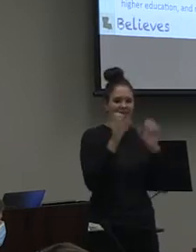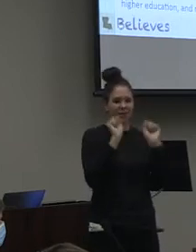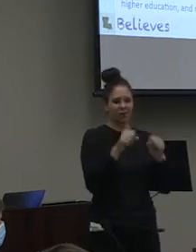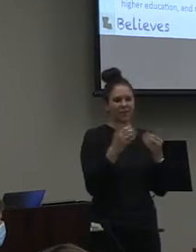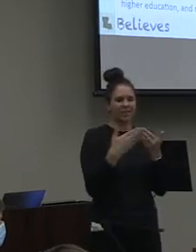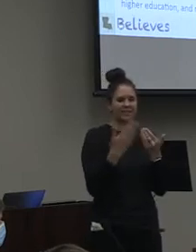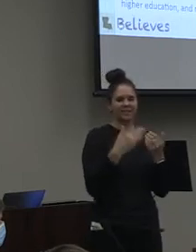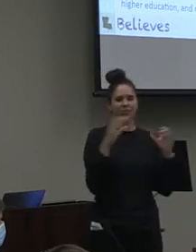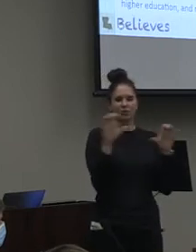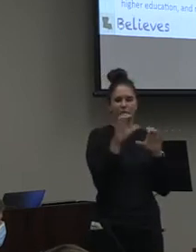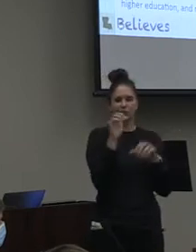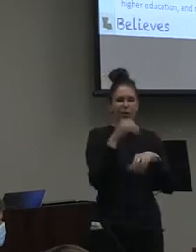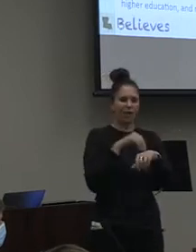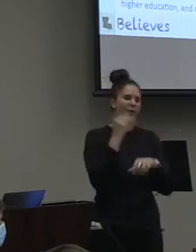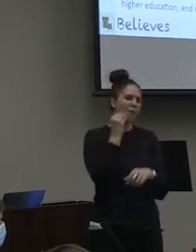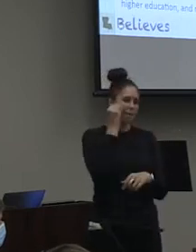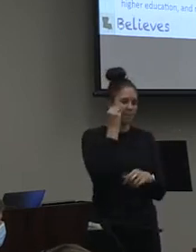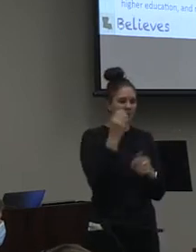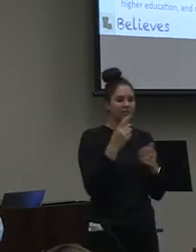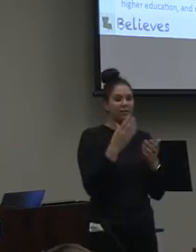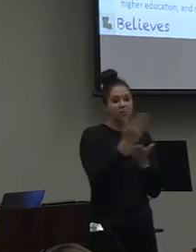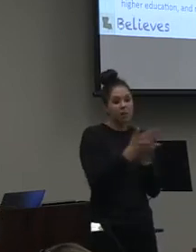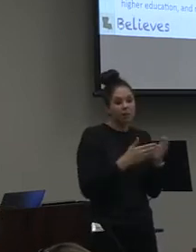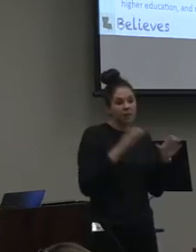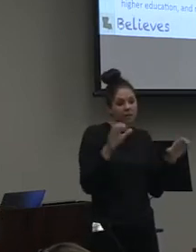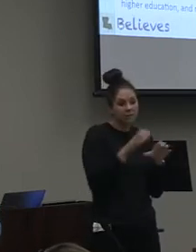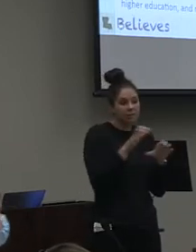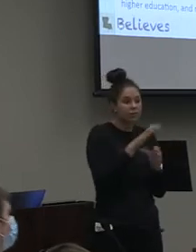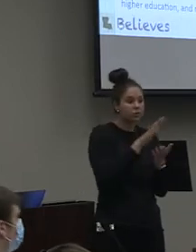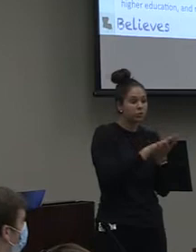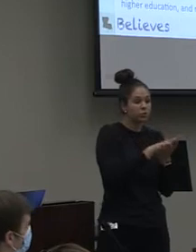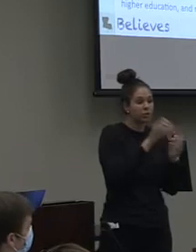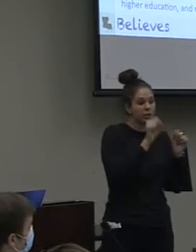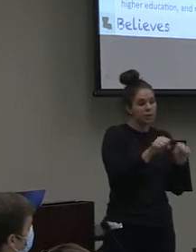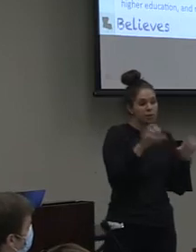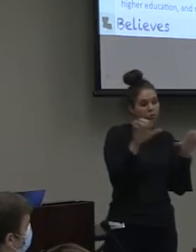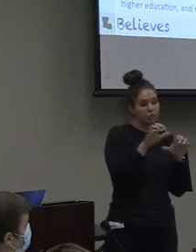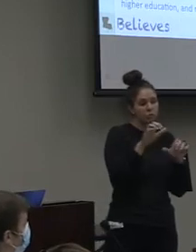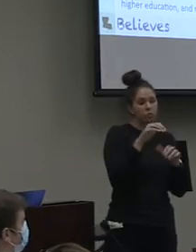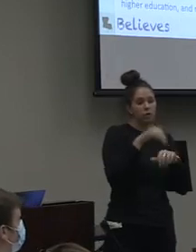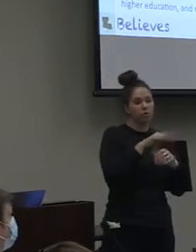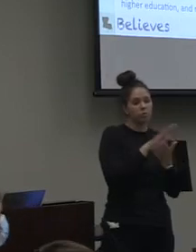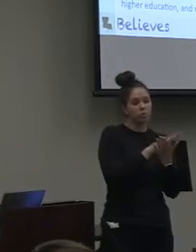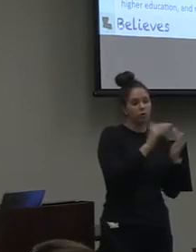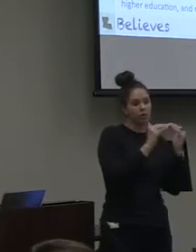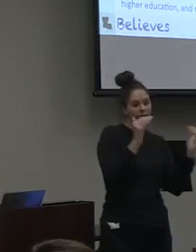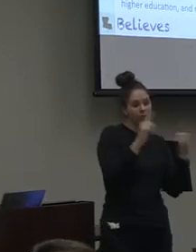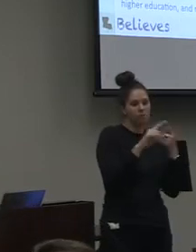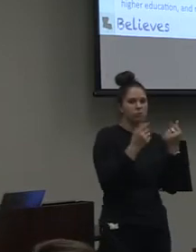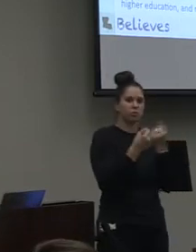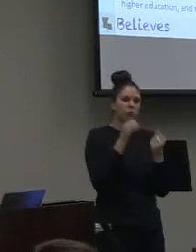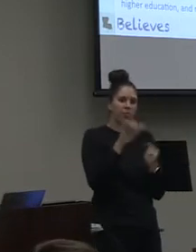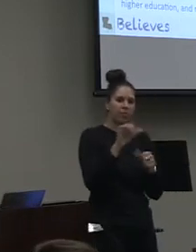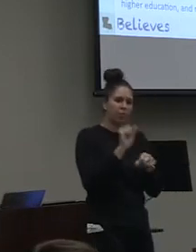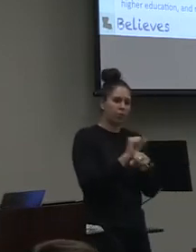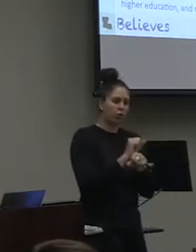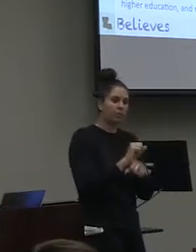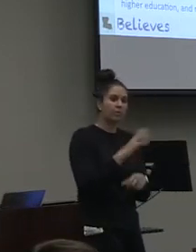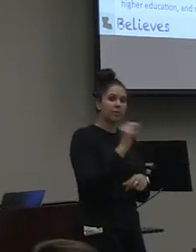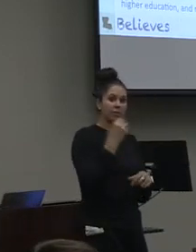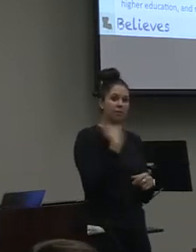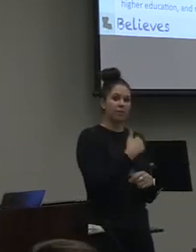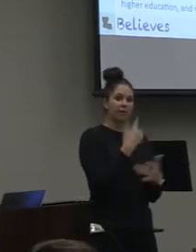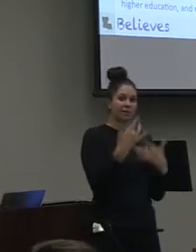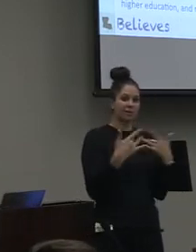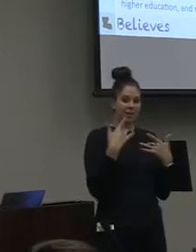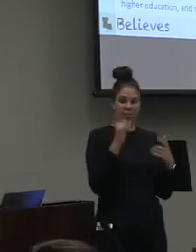at home, and some activities that schools could do at the school level to support this work. And then we're